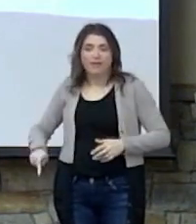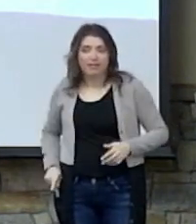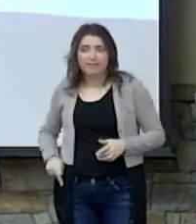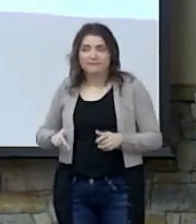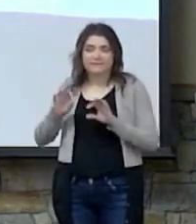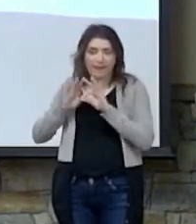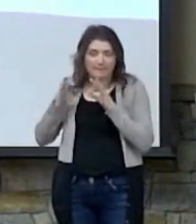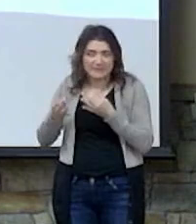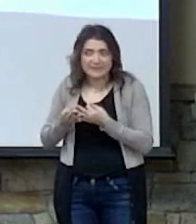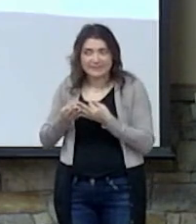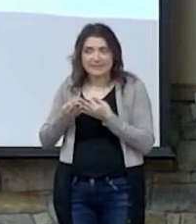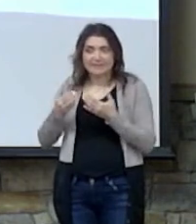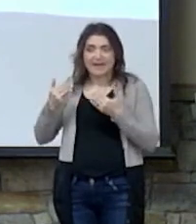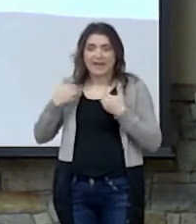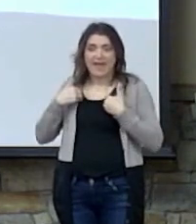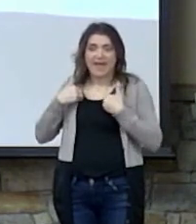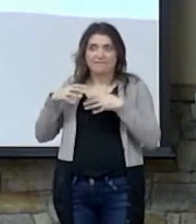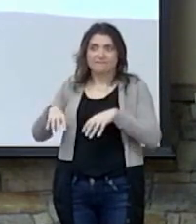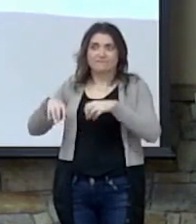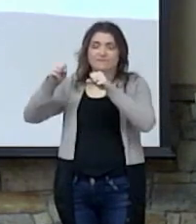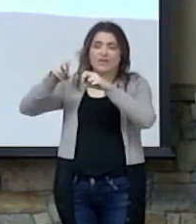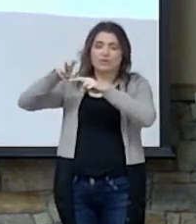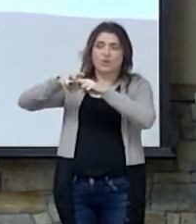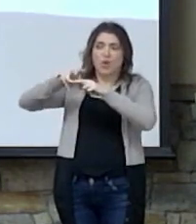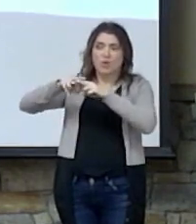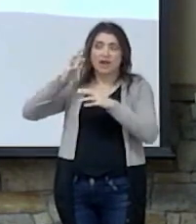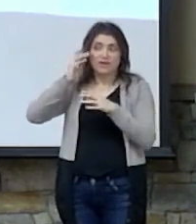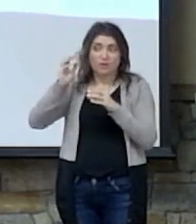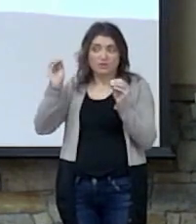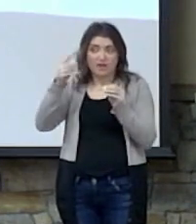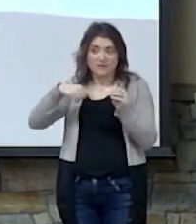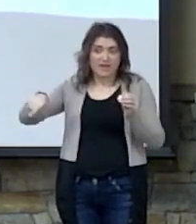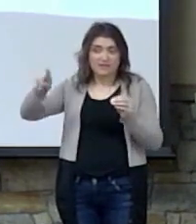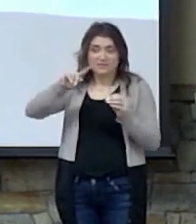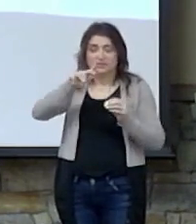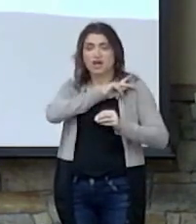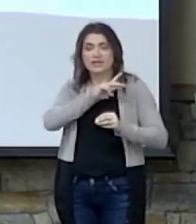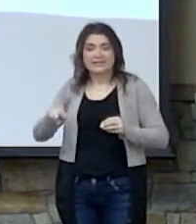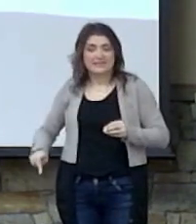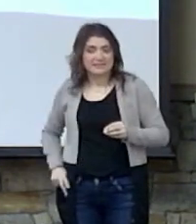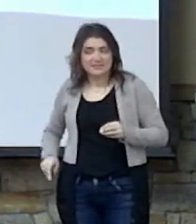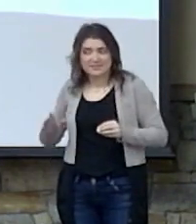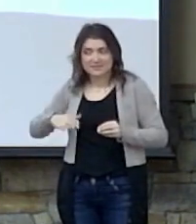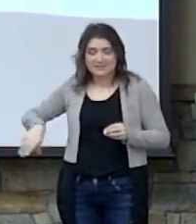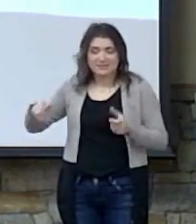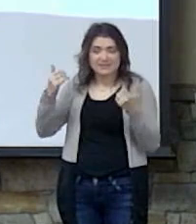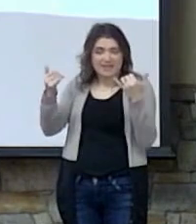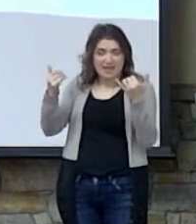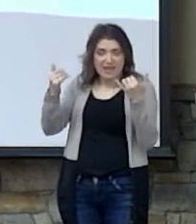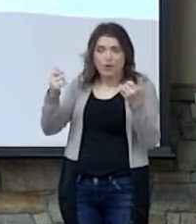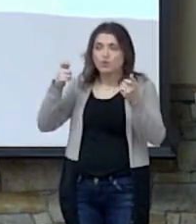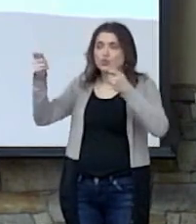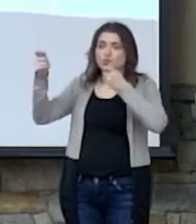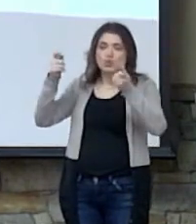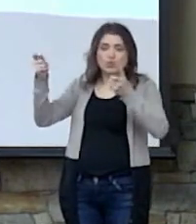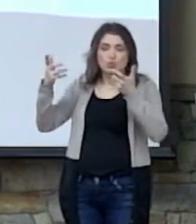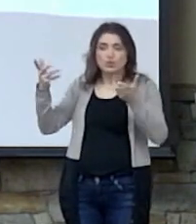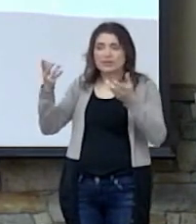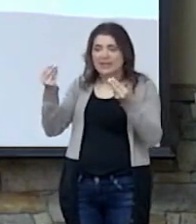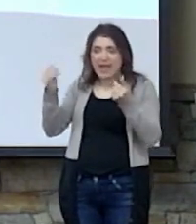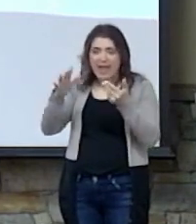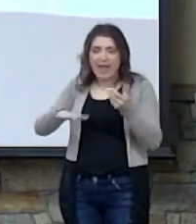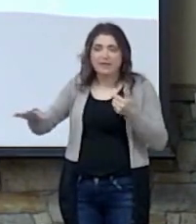the case. I know none of us are kings today that rule over land or any significant state or anything like